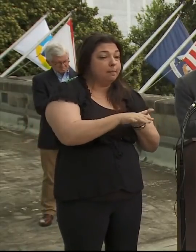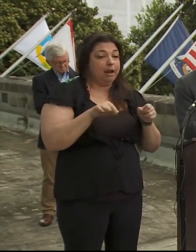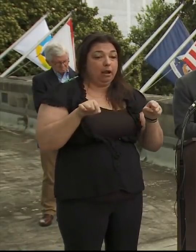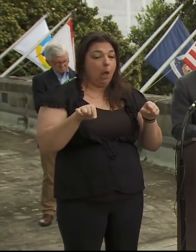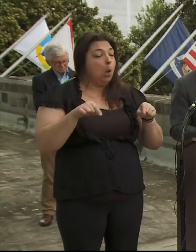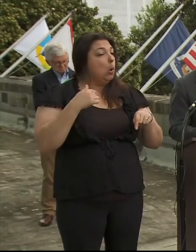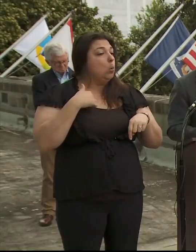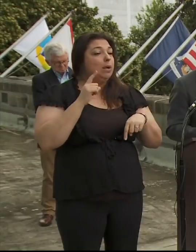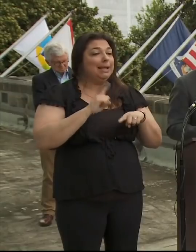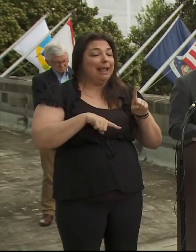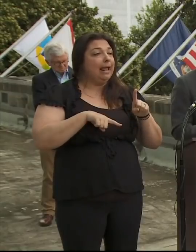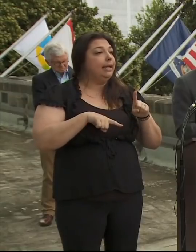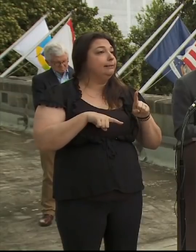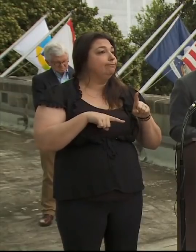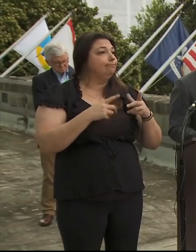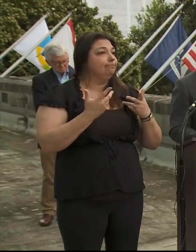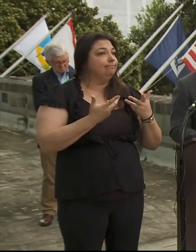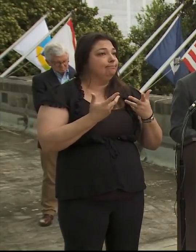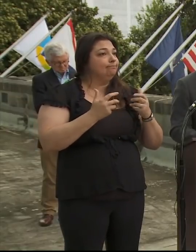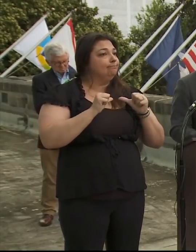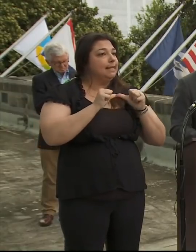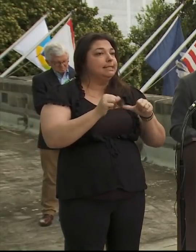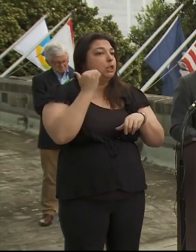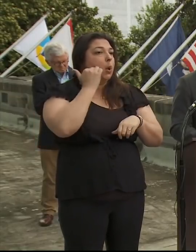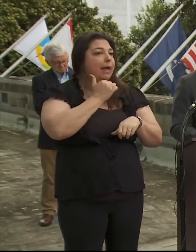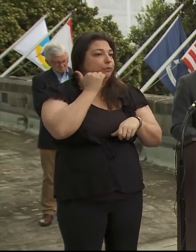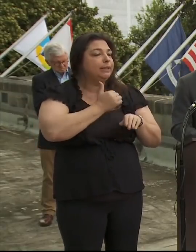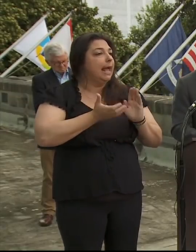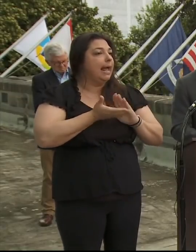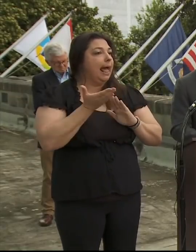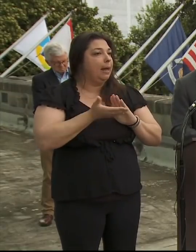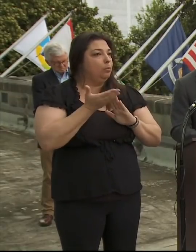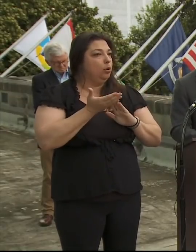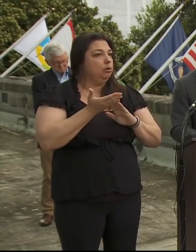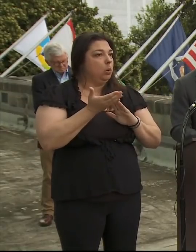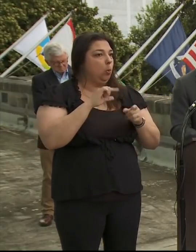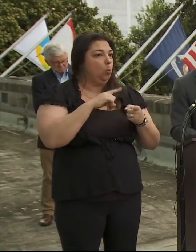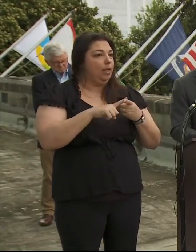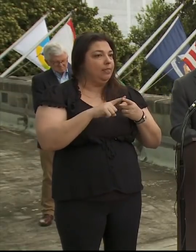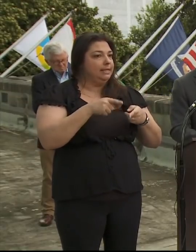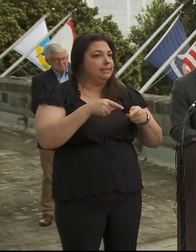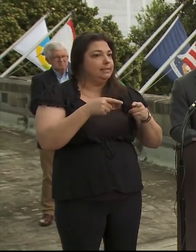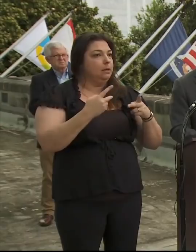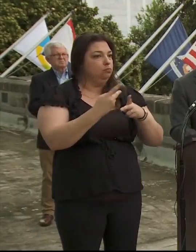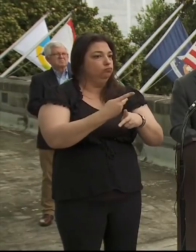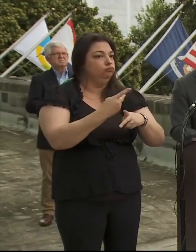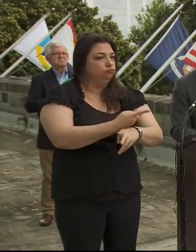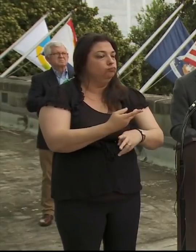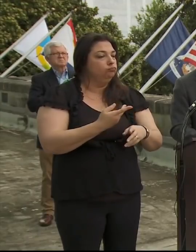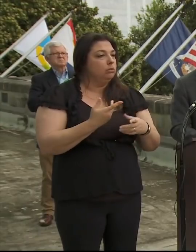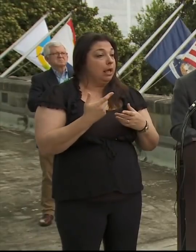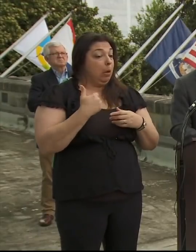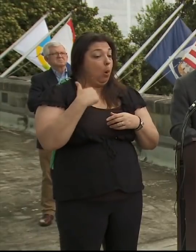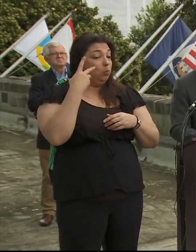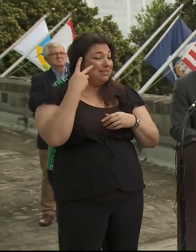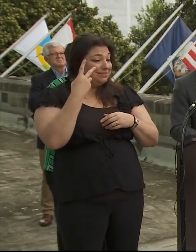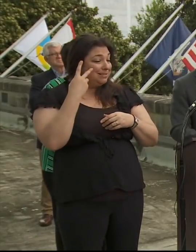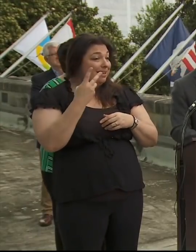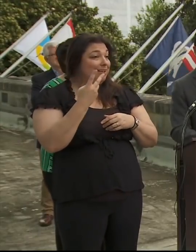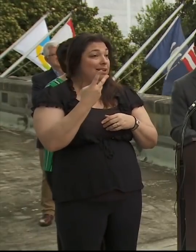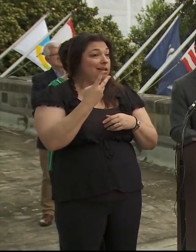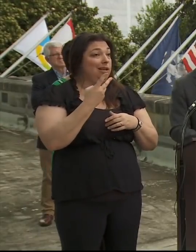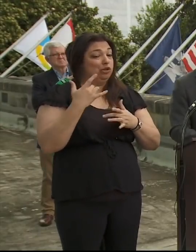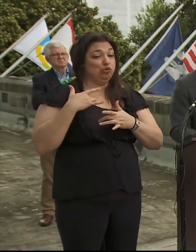will not be able to carry out on our normal day-to-day operations as this progresses. Ultimately, what we're watching and what we're seeing, both